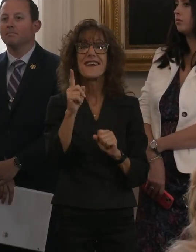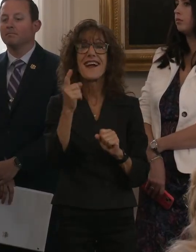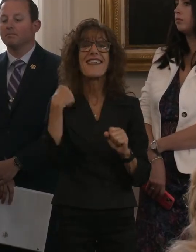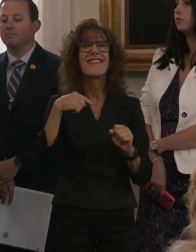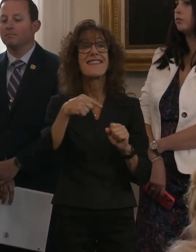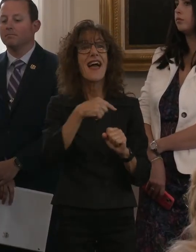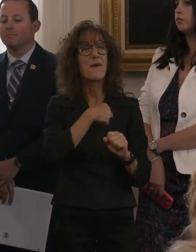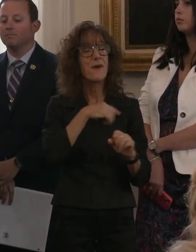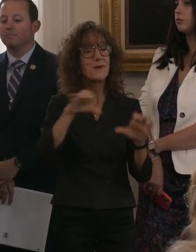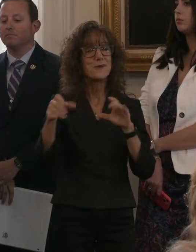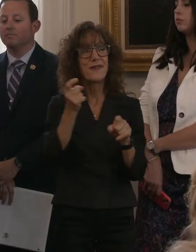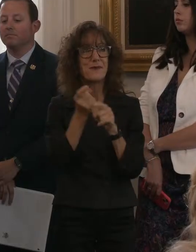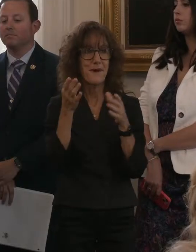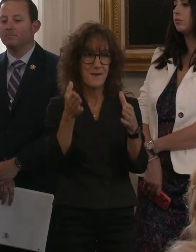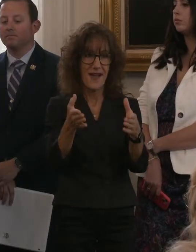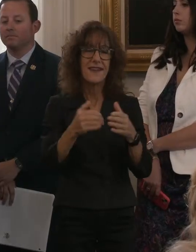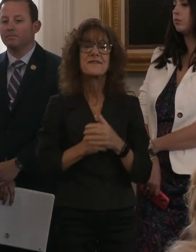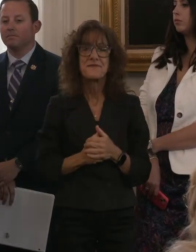going to get this right.